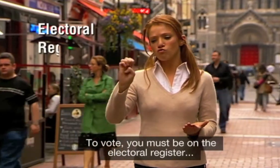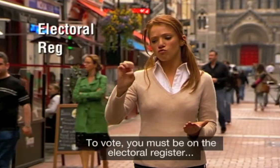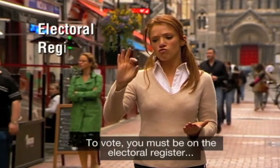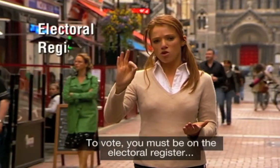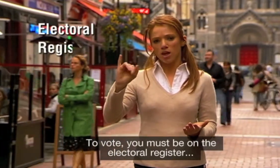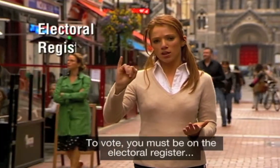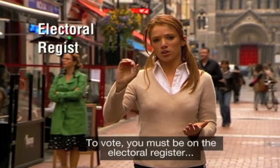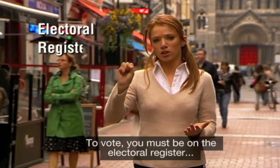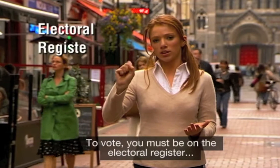register,